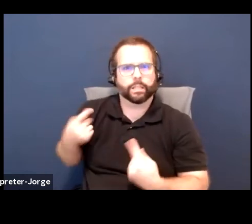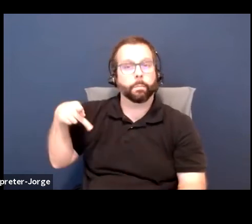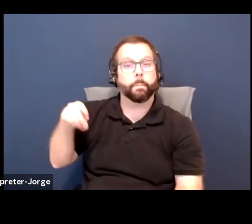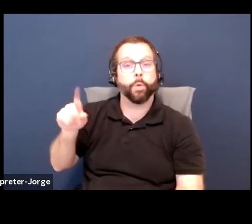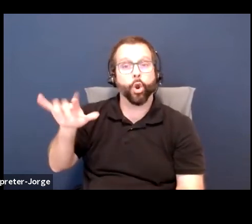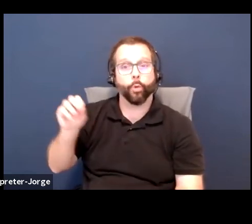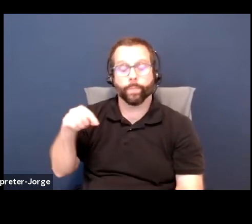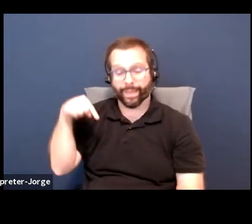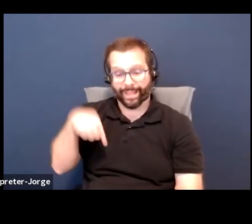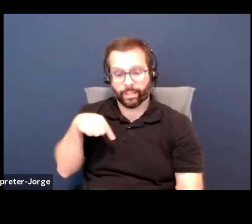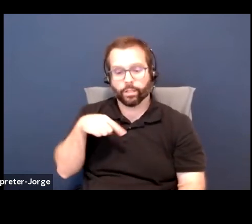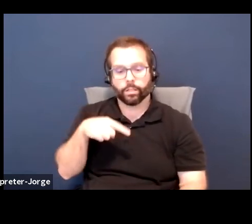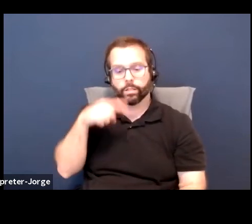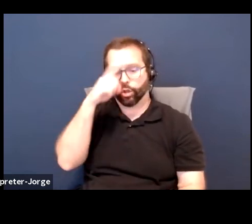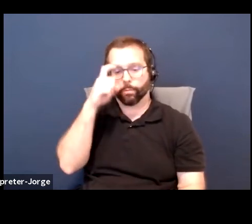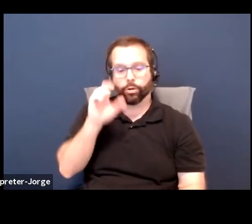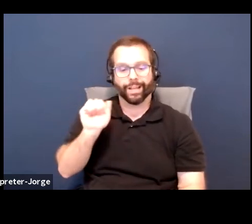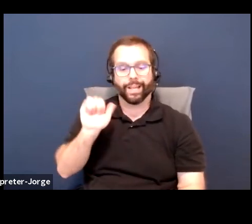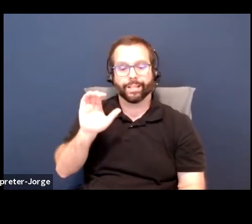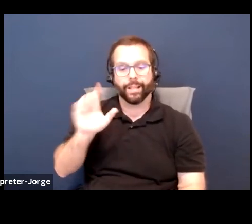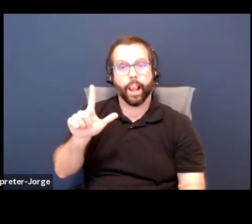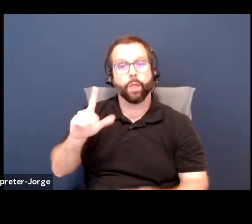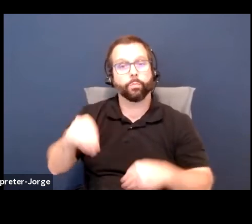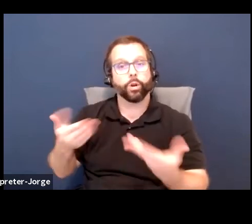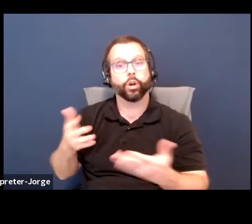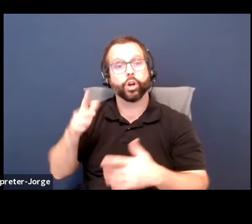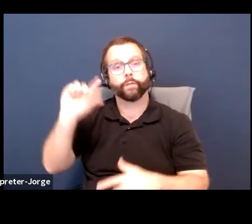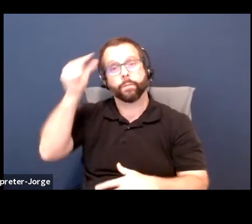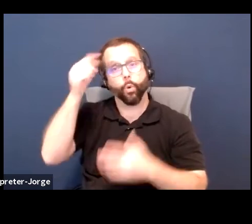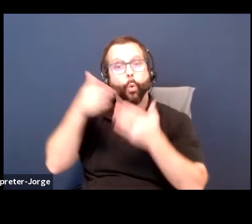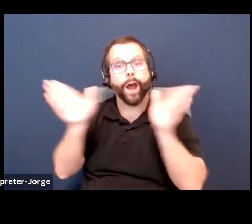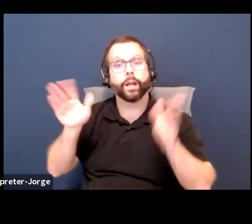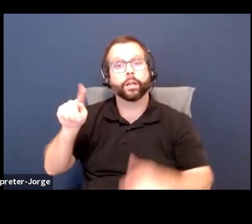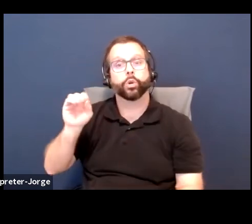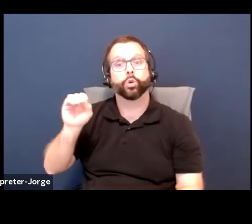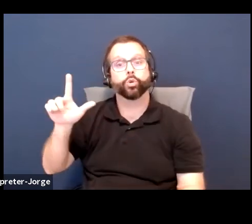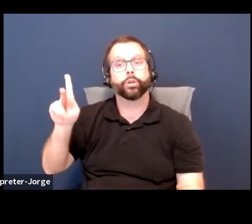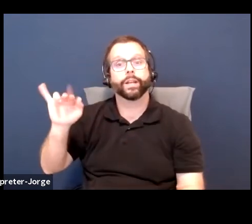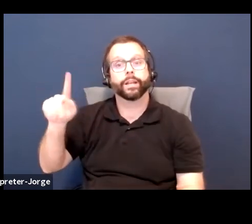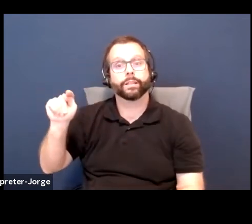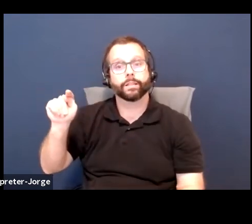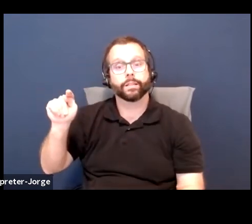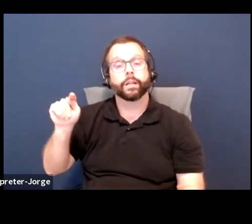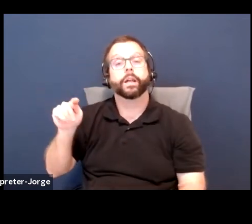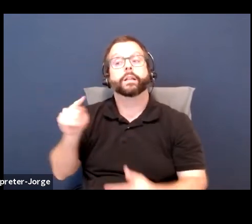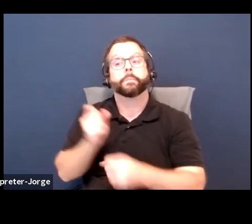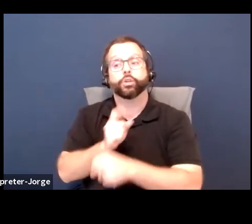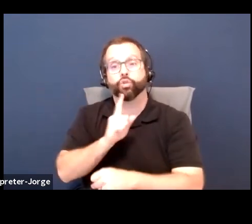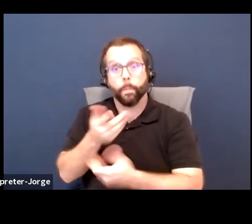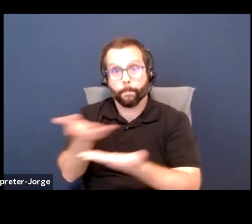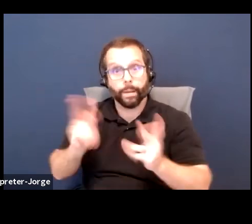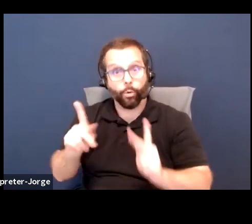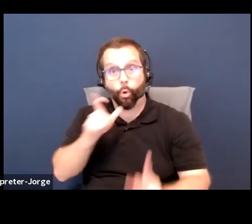a government-wide toolkit on long COVID, ensuring that people experiencing limitations due to long